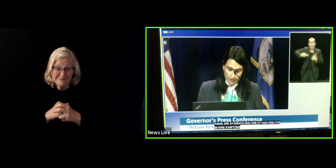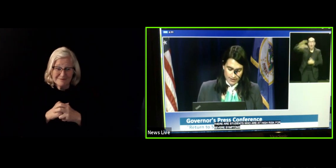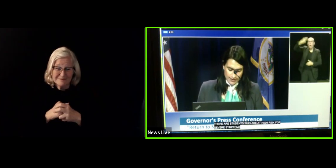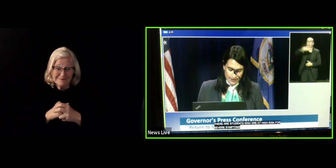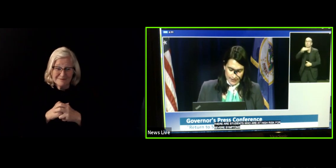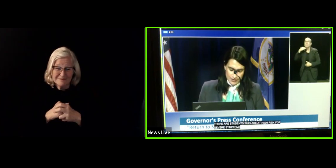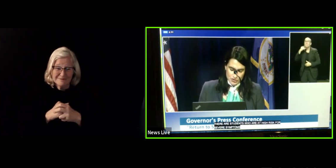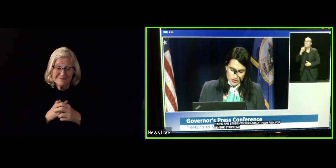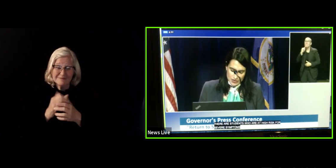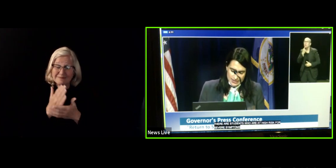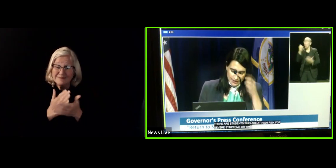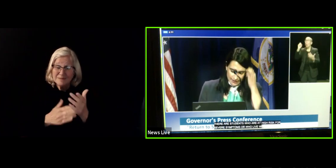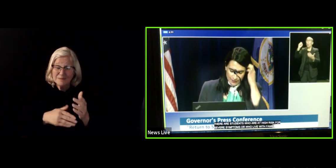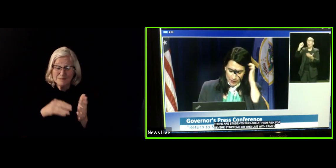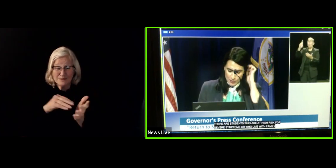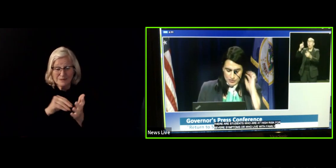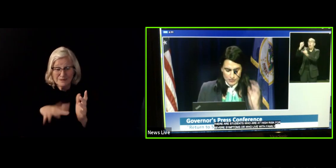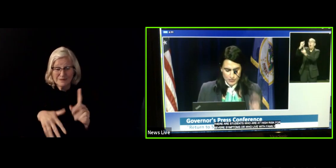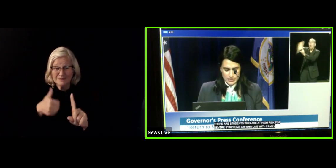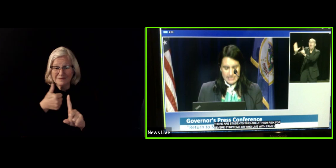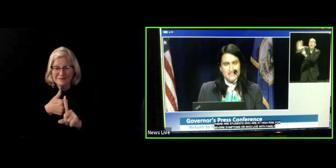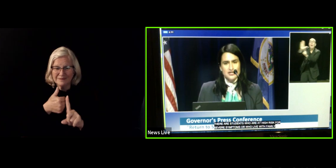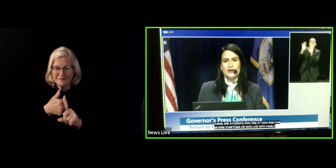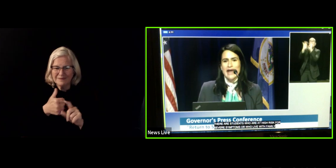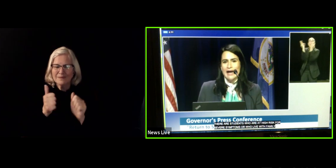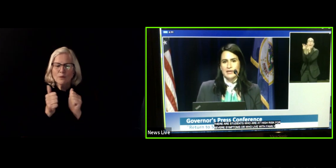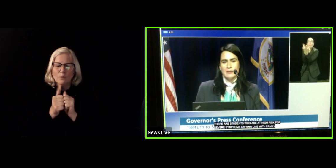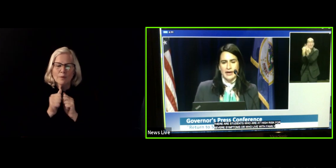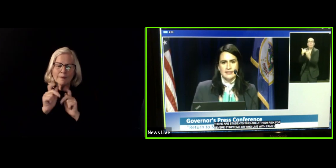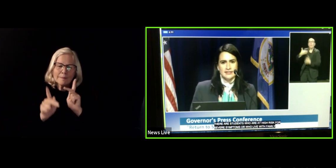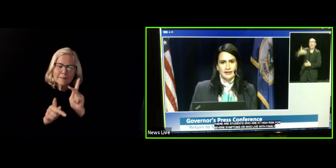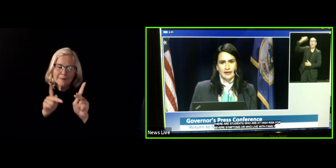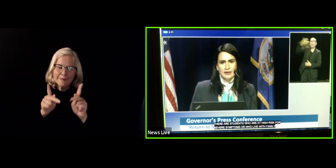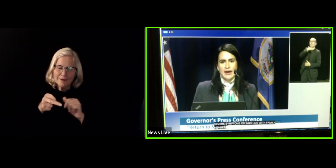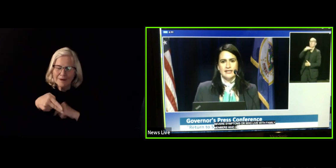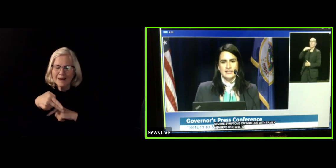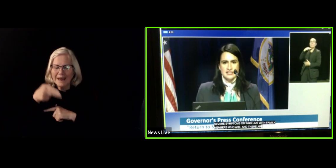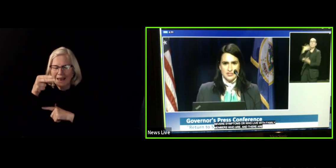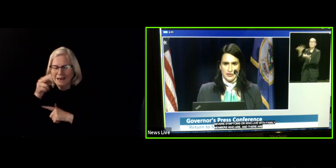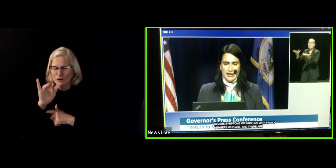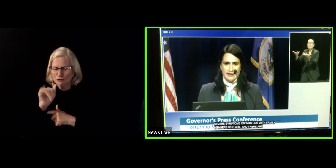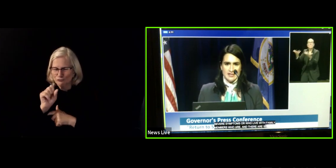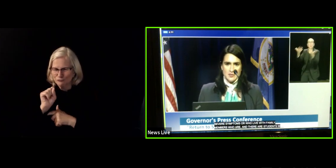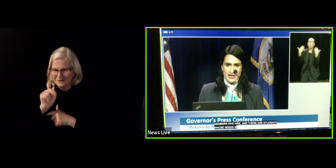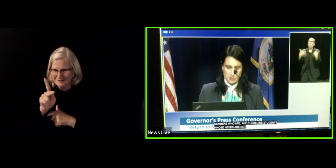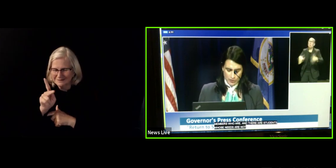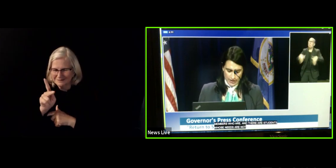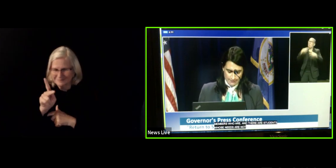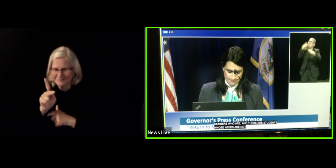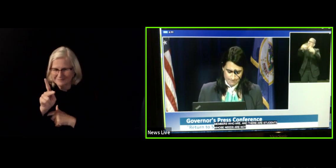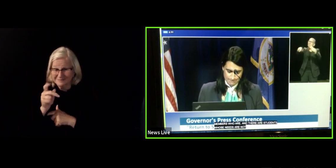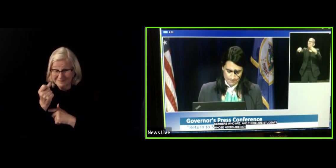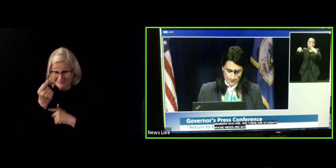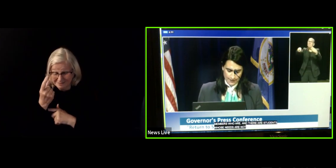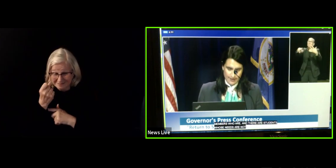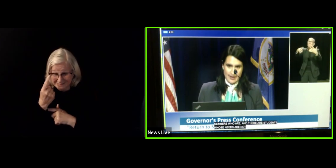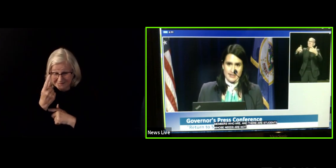are, and they're students whose needs are not being met by distance learning this past spring.